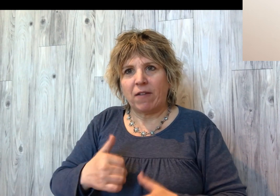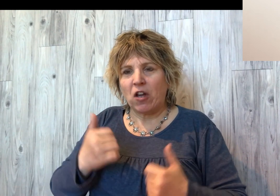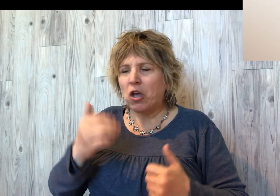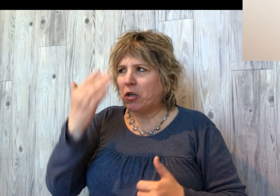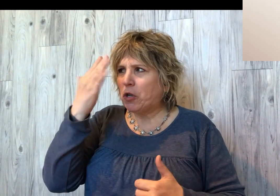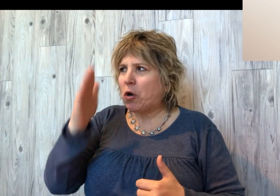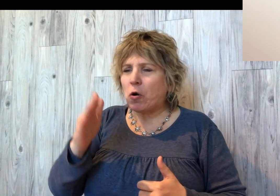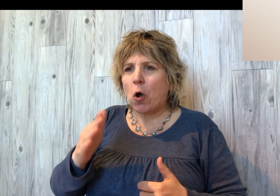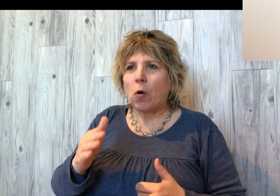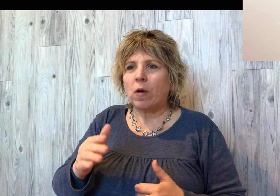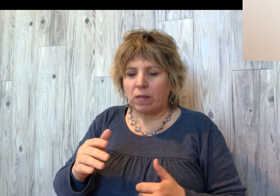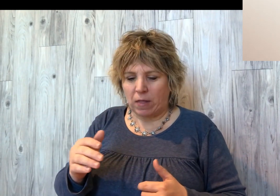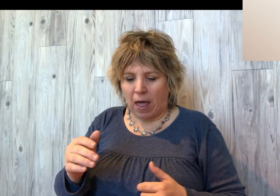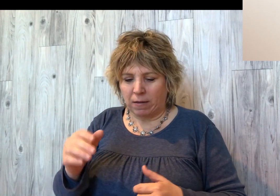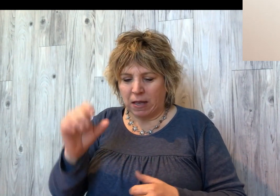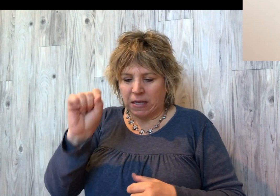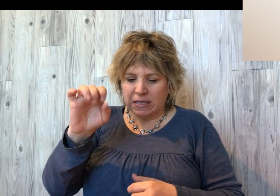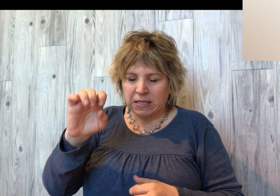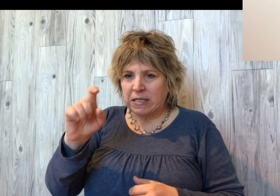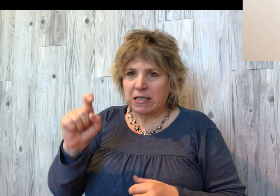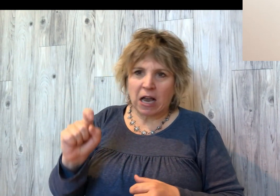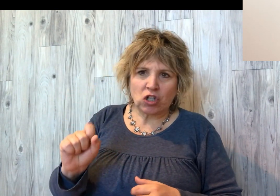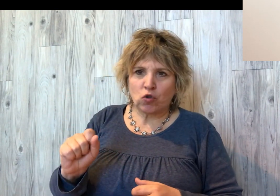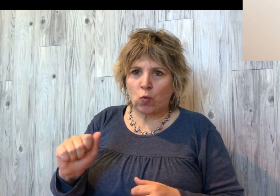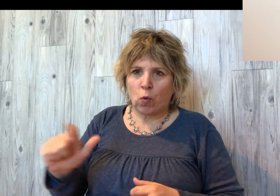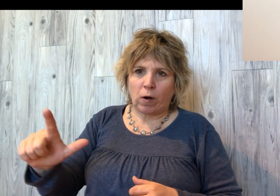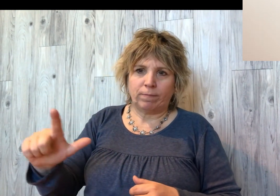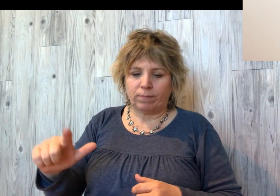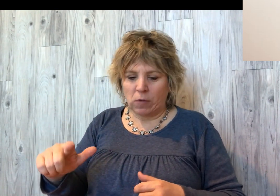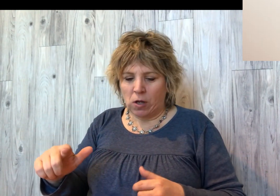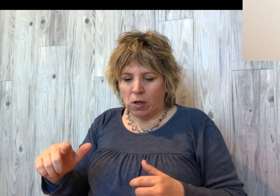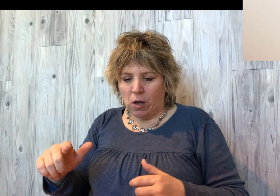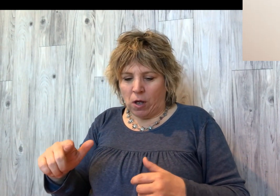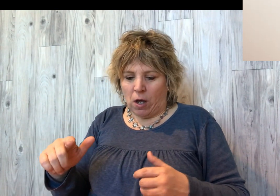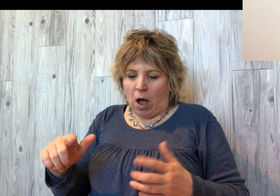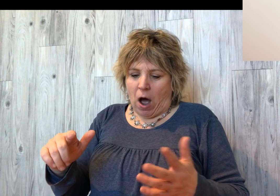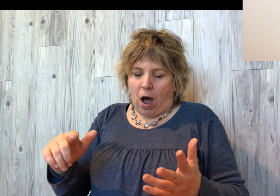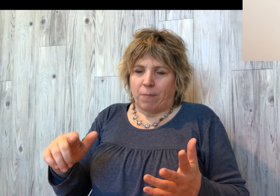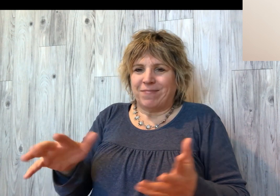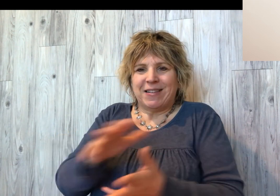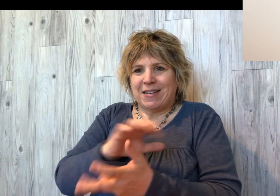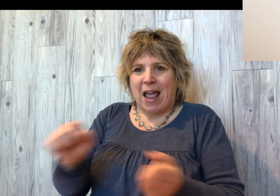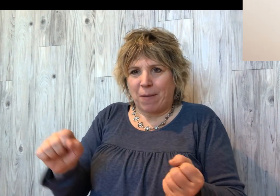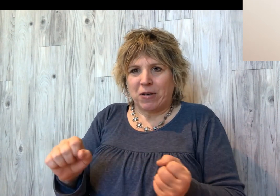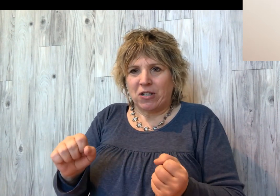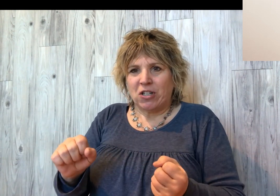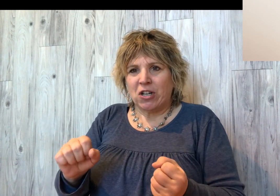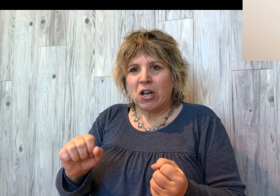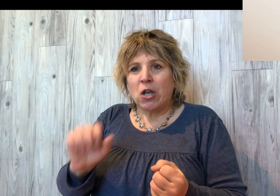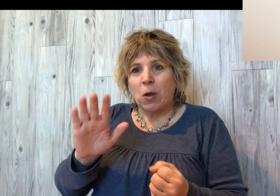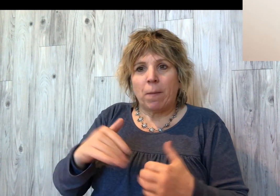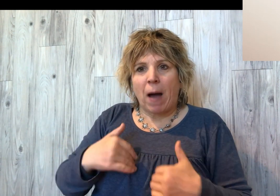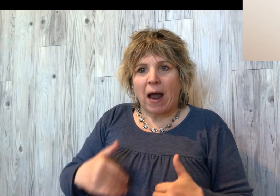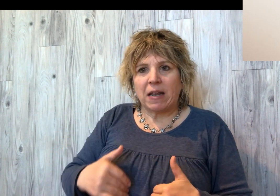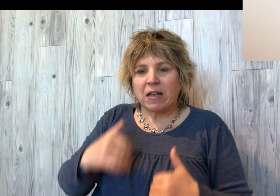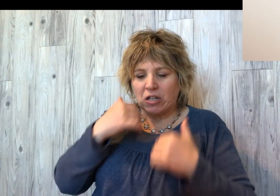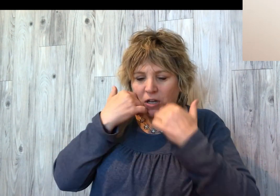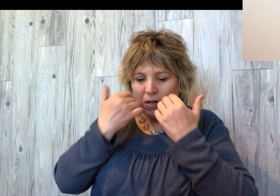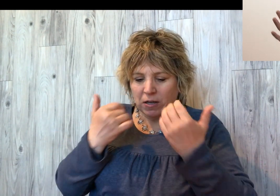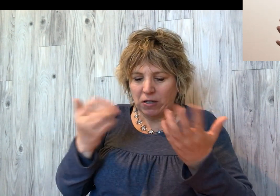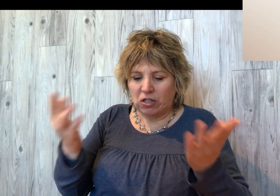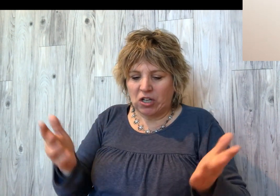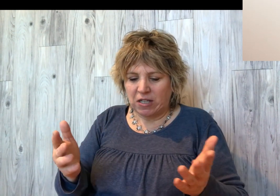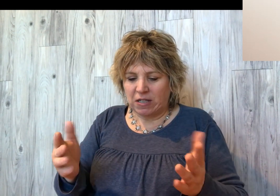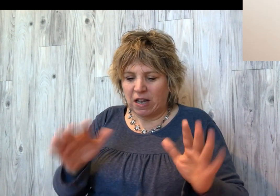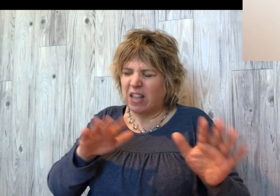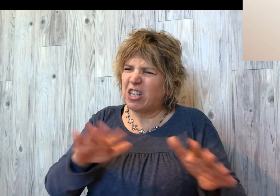You don't know what sexual damage is yet. Damage to the point of confusion and shame. Just